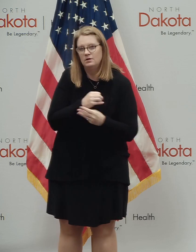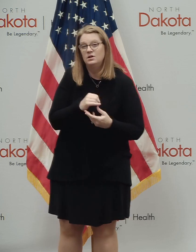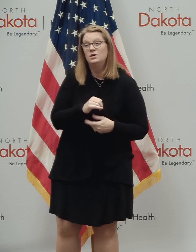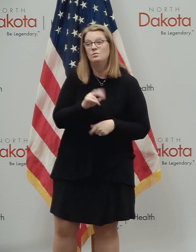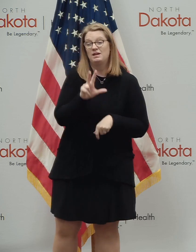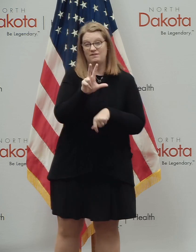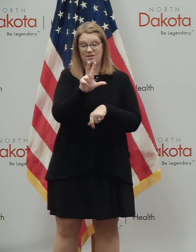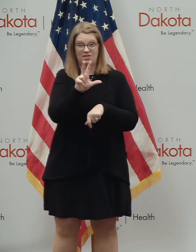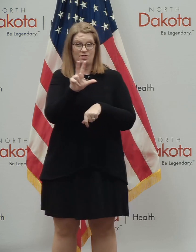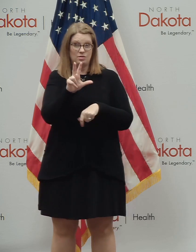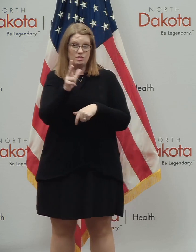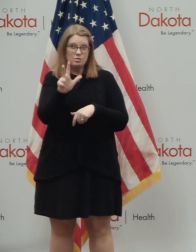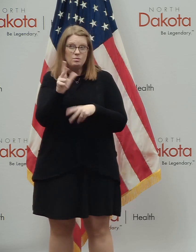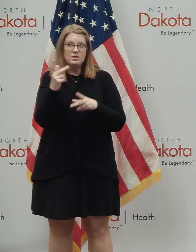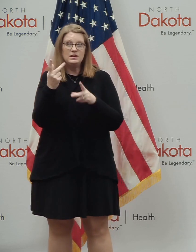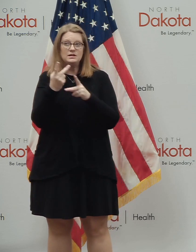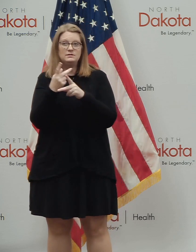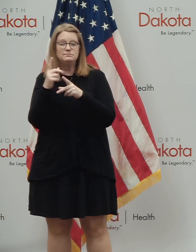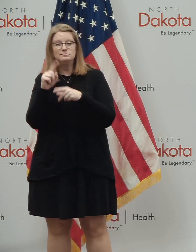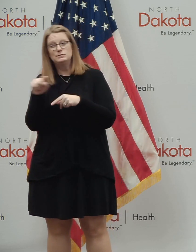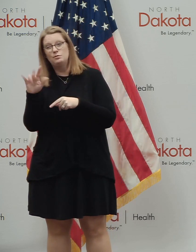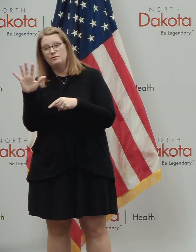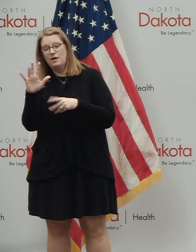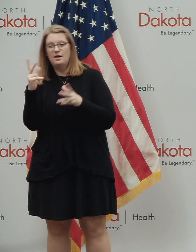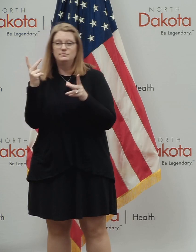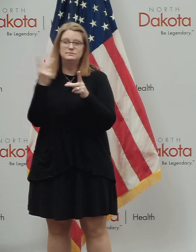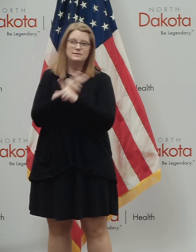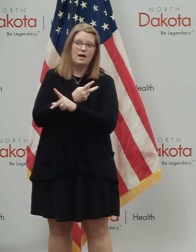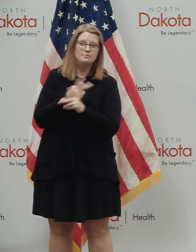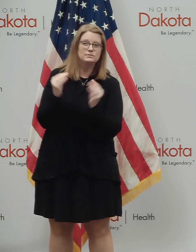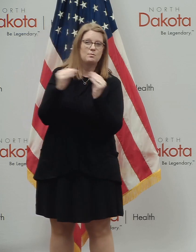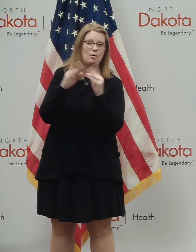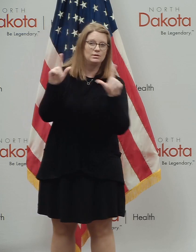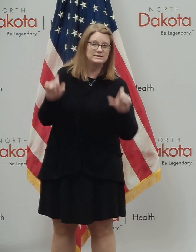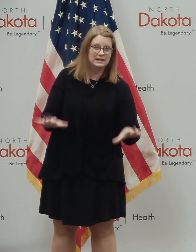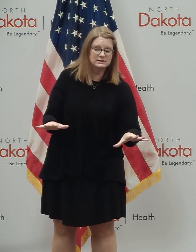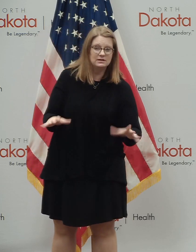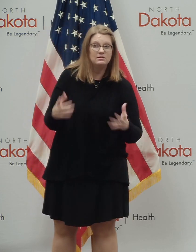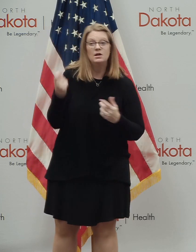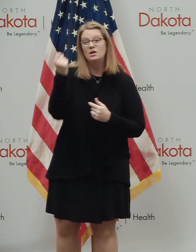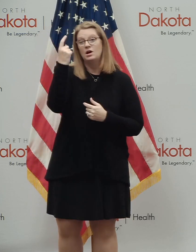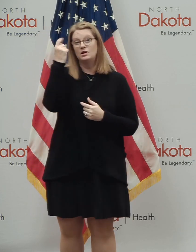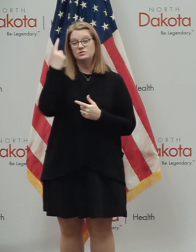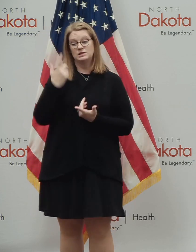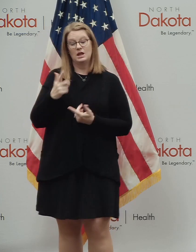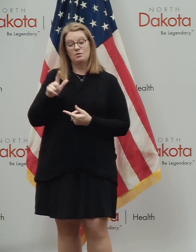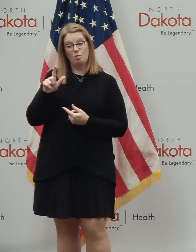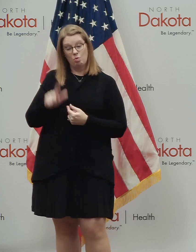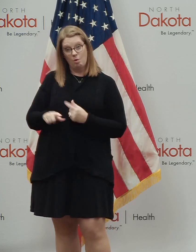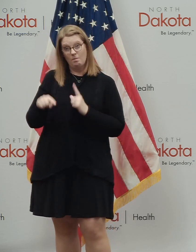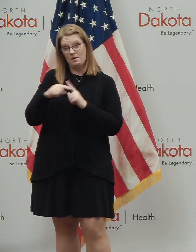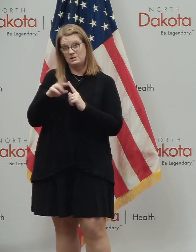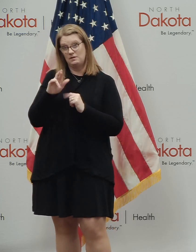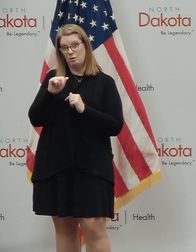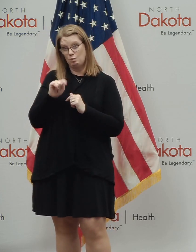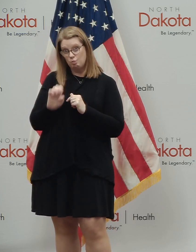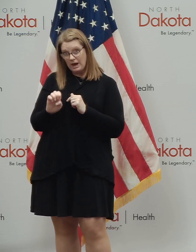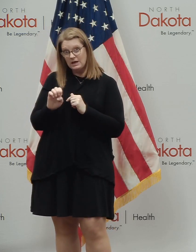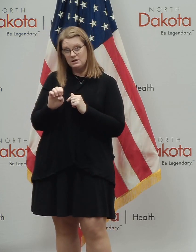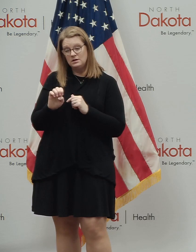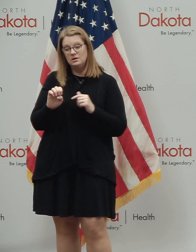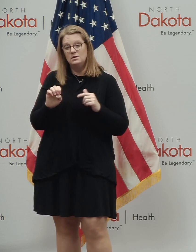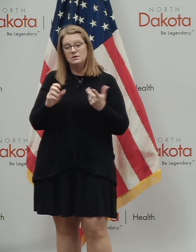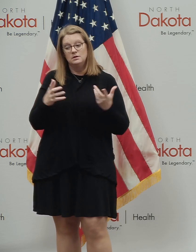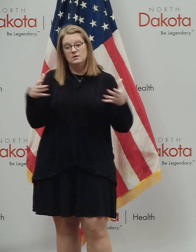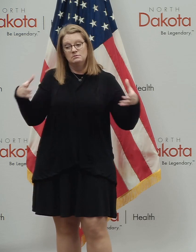much testing per capita. Even with the lower positivity rates, and a lower positivity rate is a